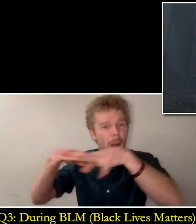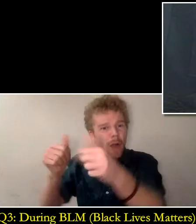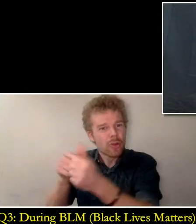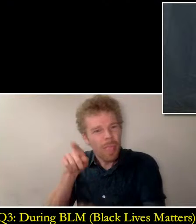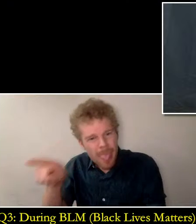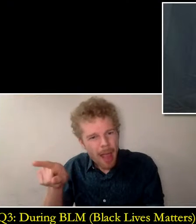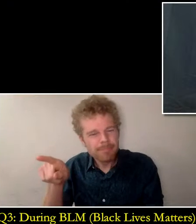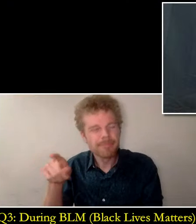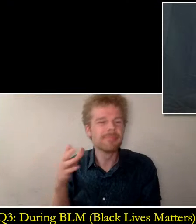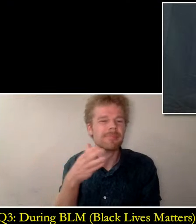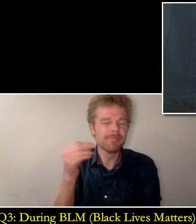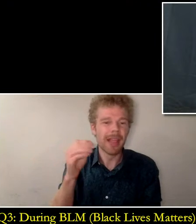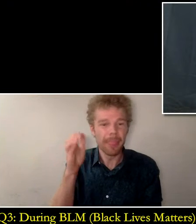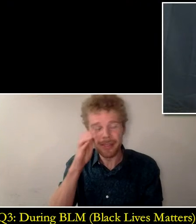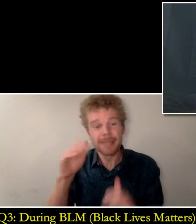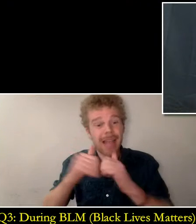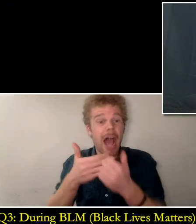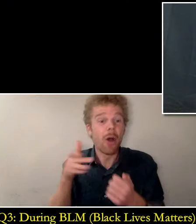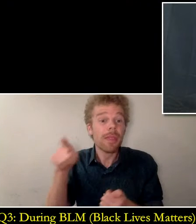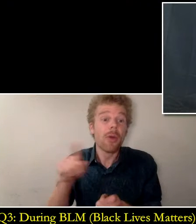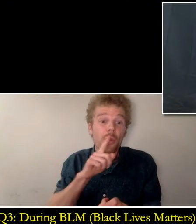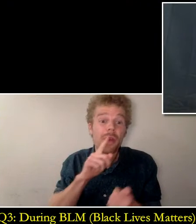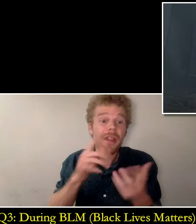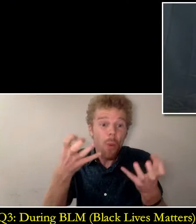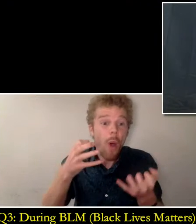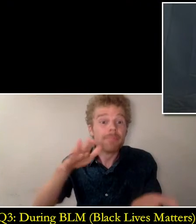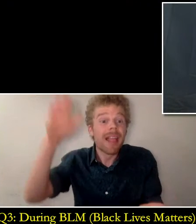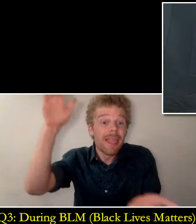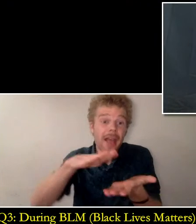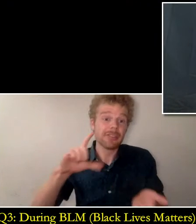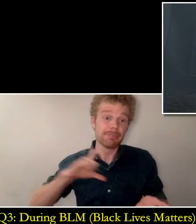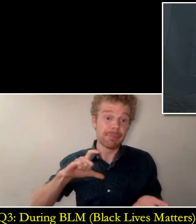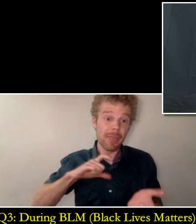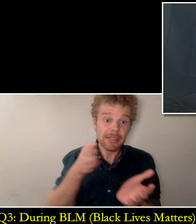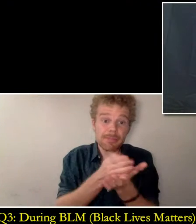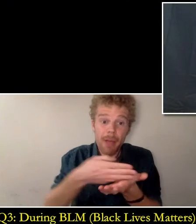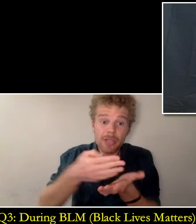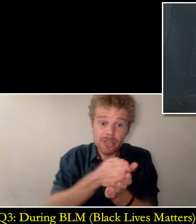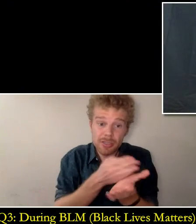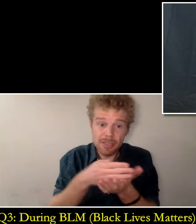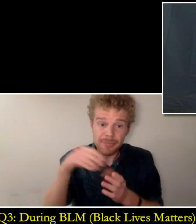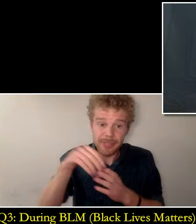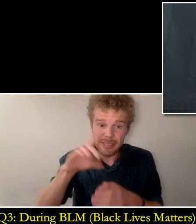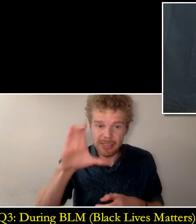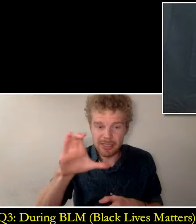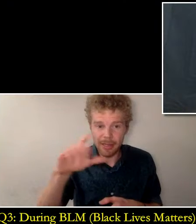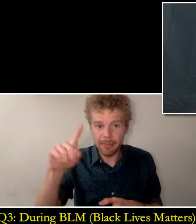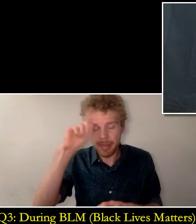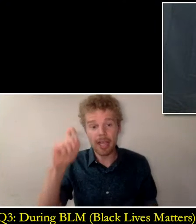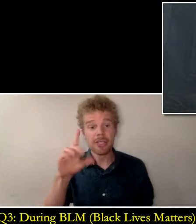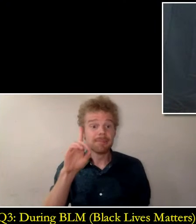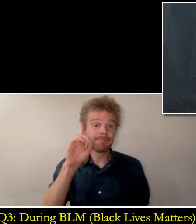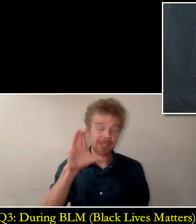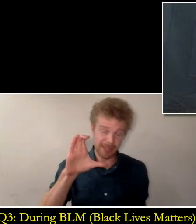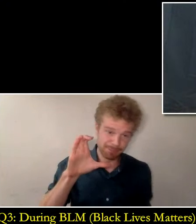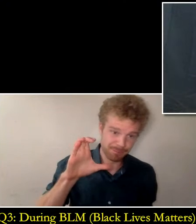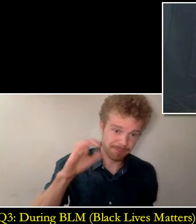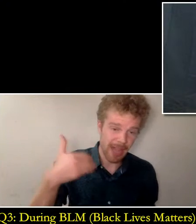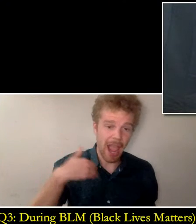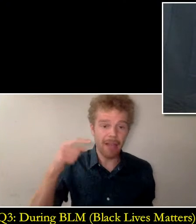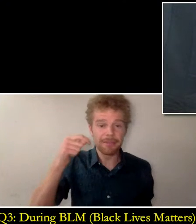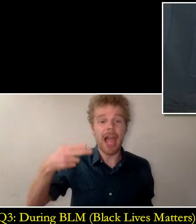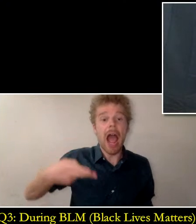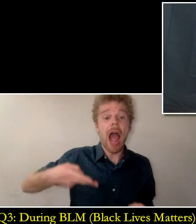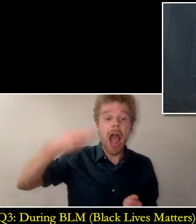They also wanted Black Disabled Lives Matter to be part of that and to march with them. And part of